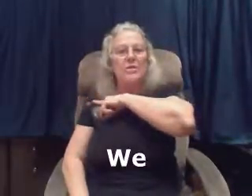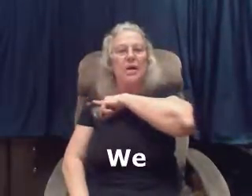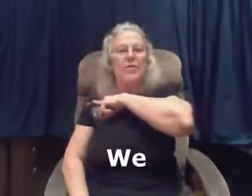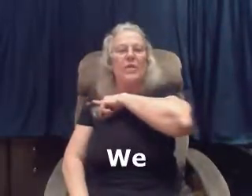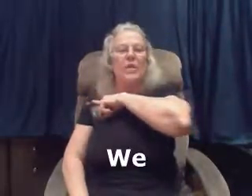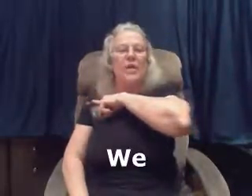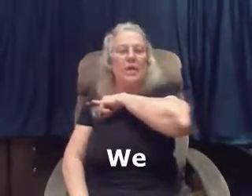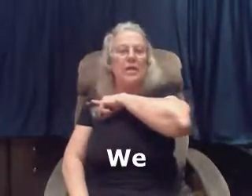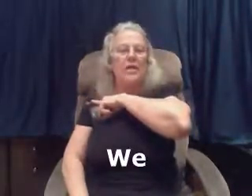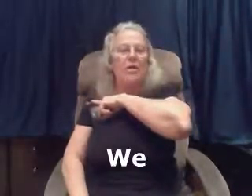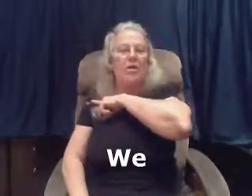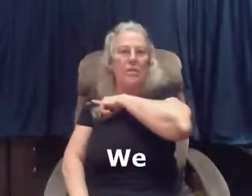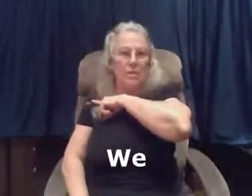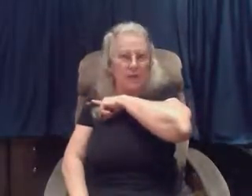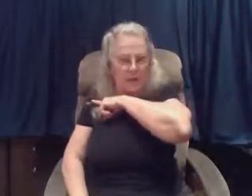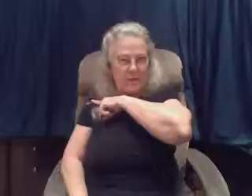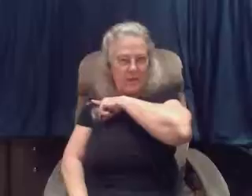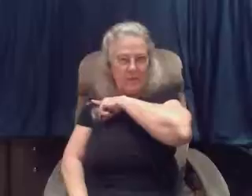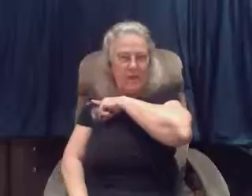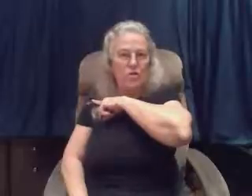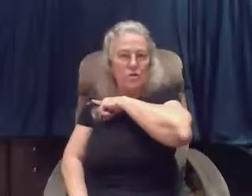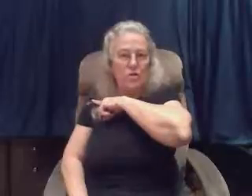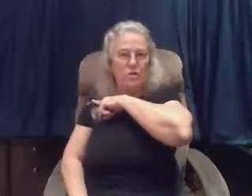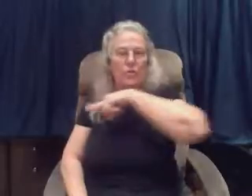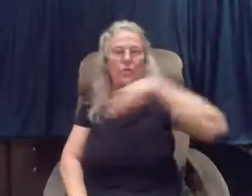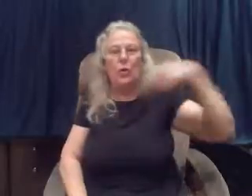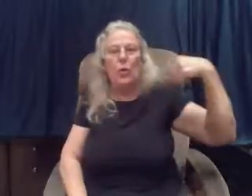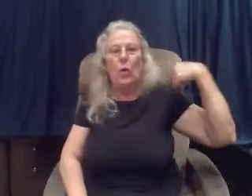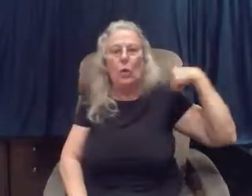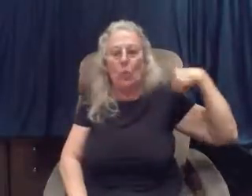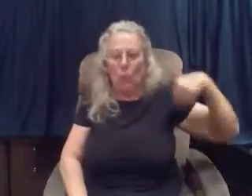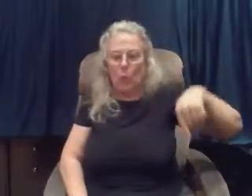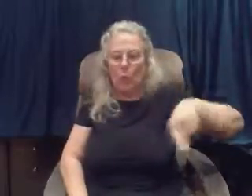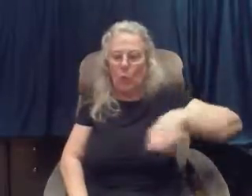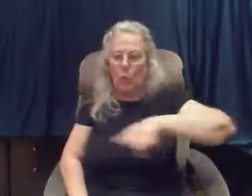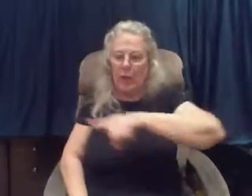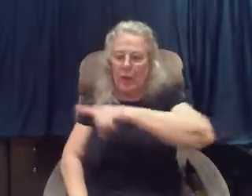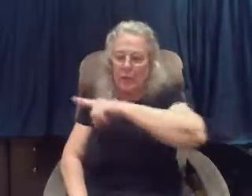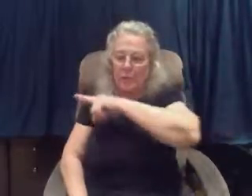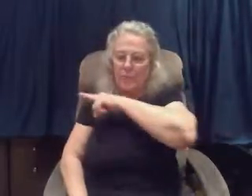yourself, ending on the non-dominant shoulder. We.